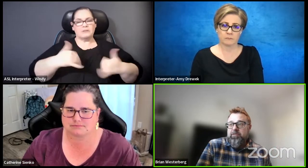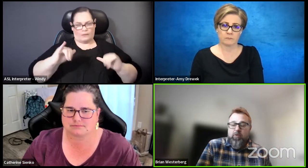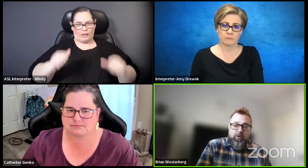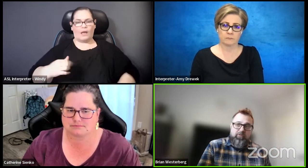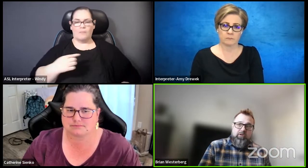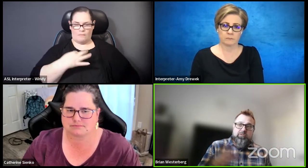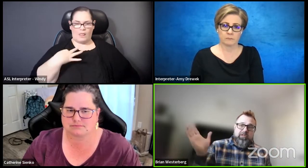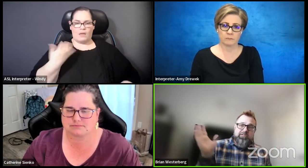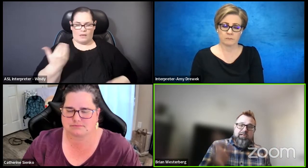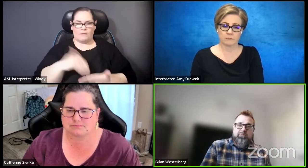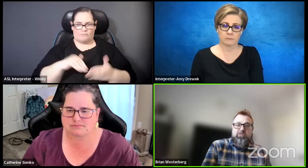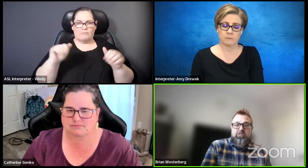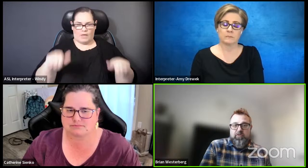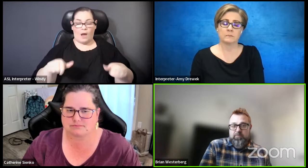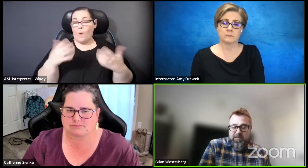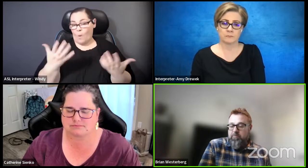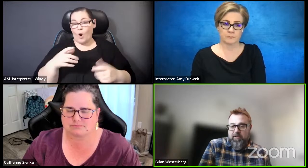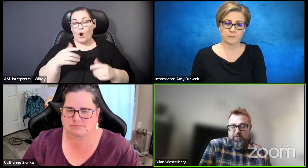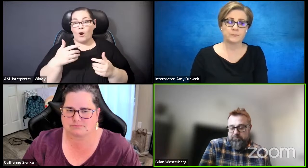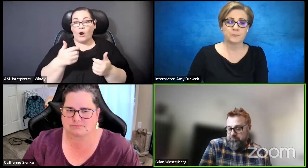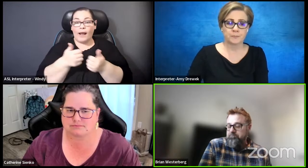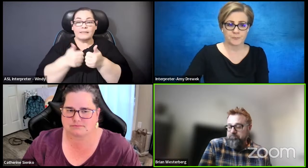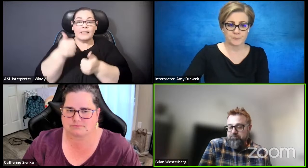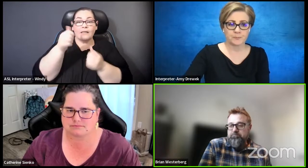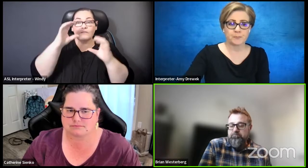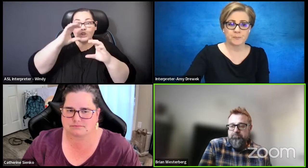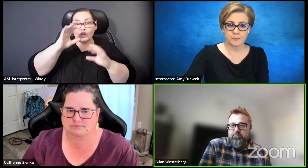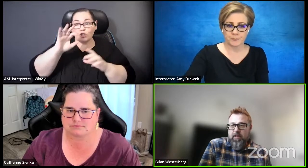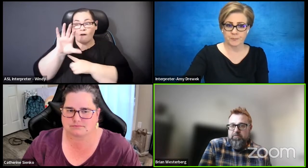and or if you use an executive search firm, same thing.